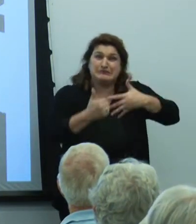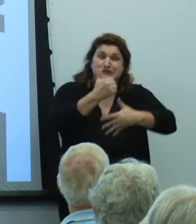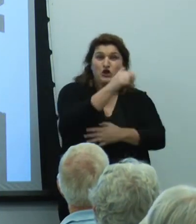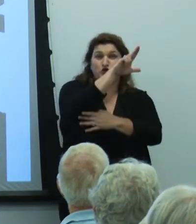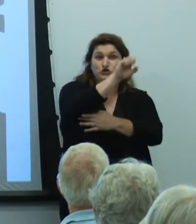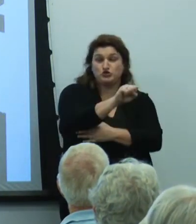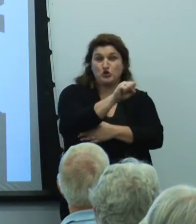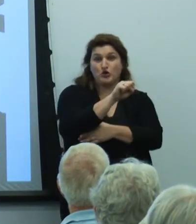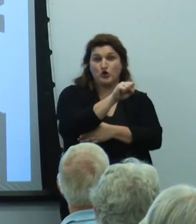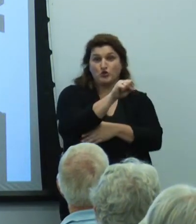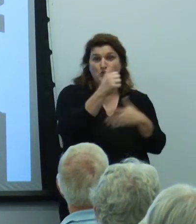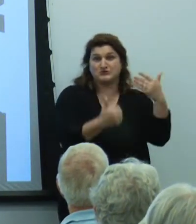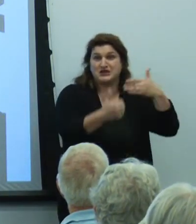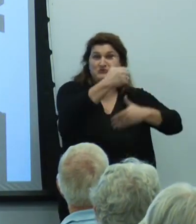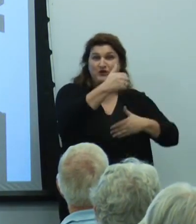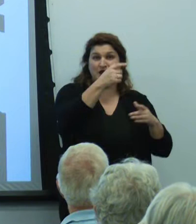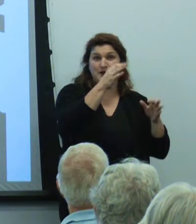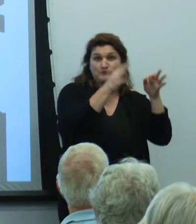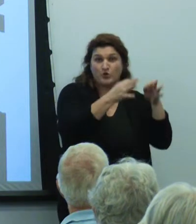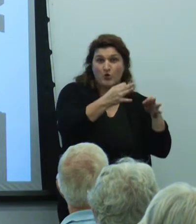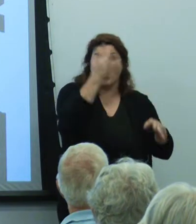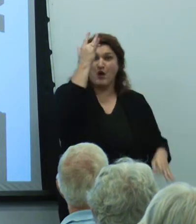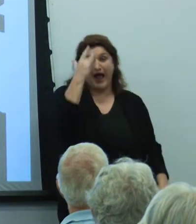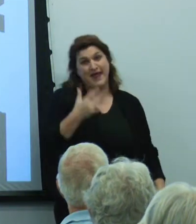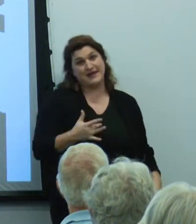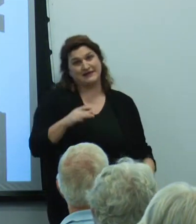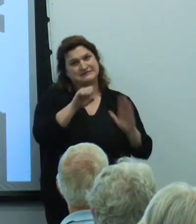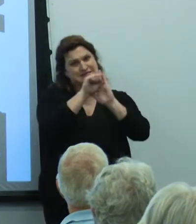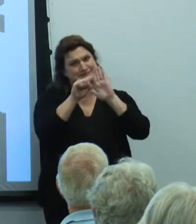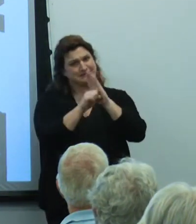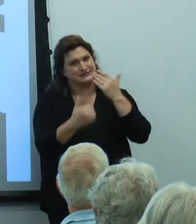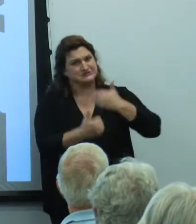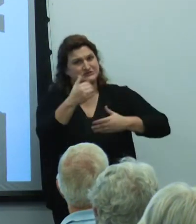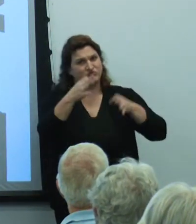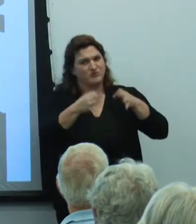Court stepped beyond their boundaries. Now, I want to be super clear.